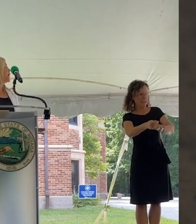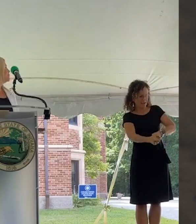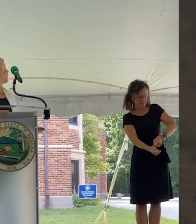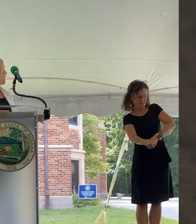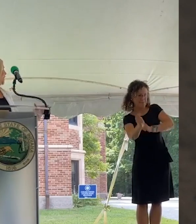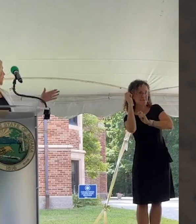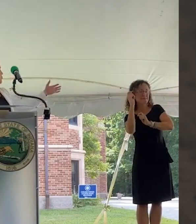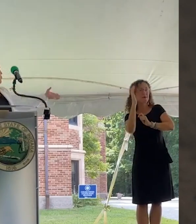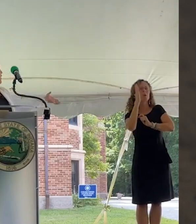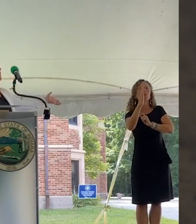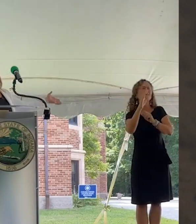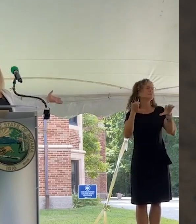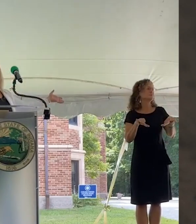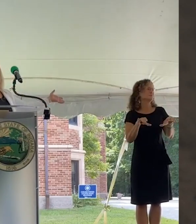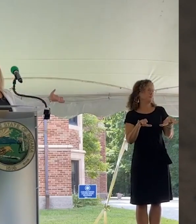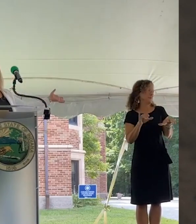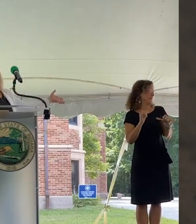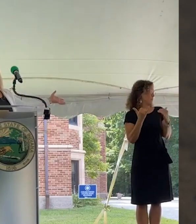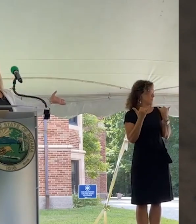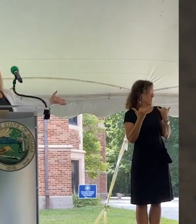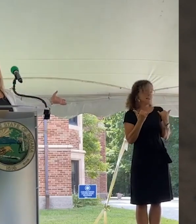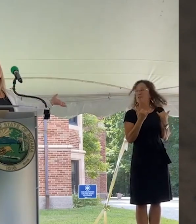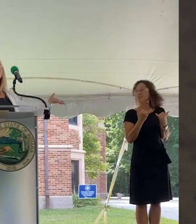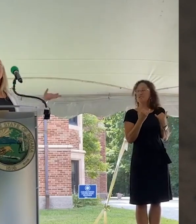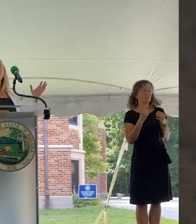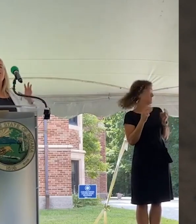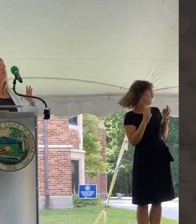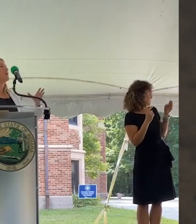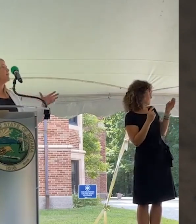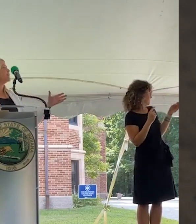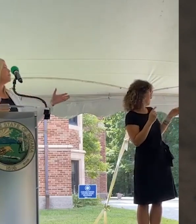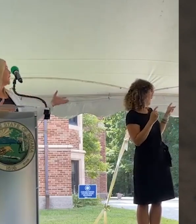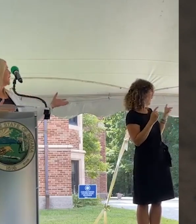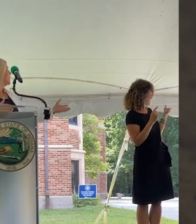do the groundbreaking right on this side.